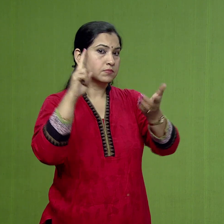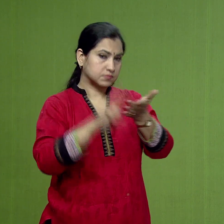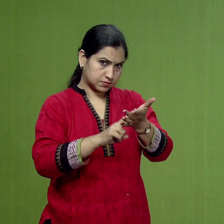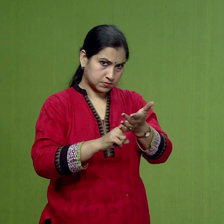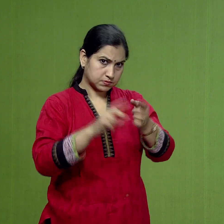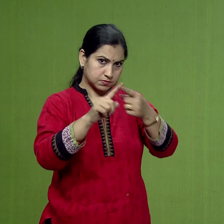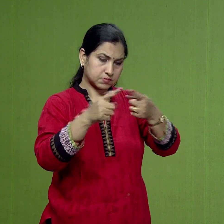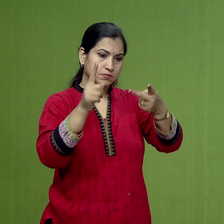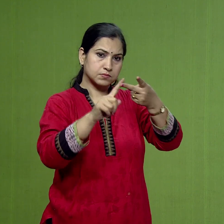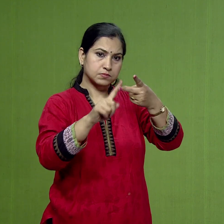pollutants,